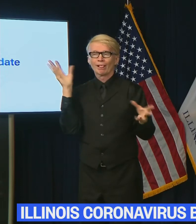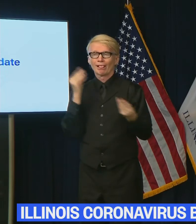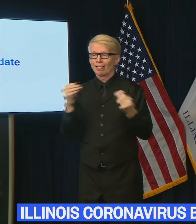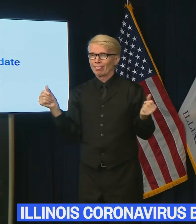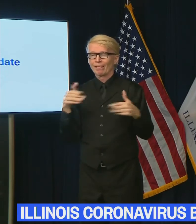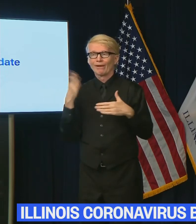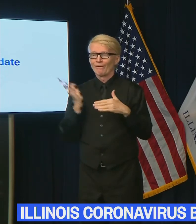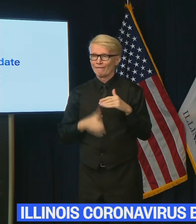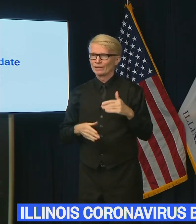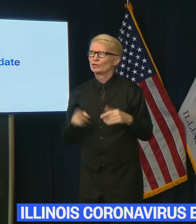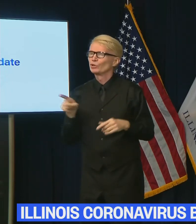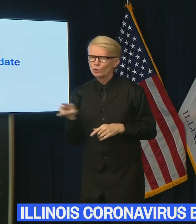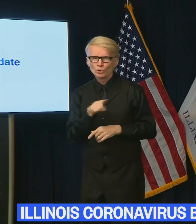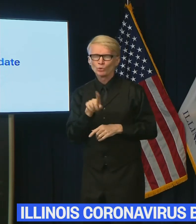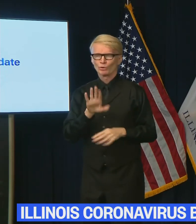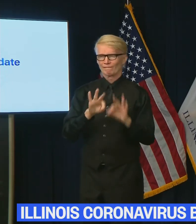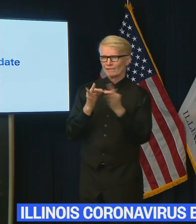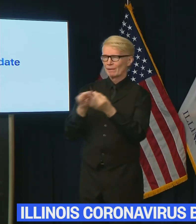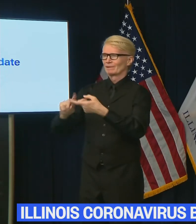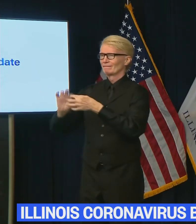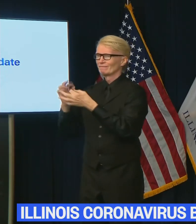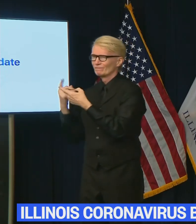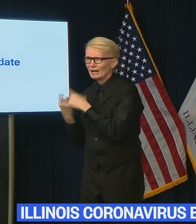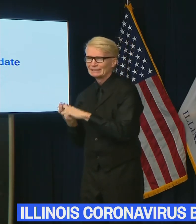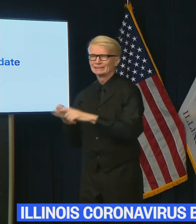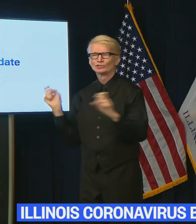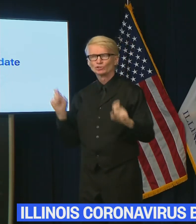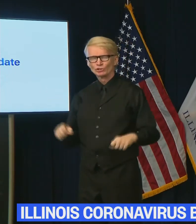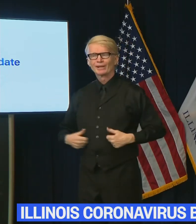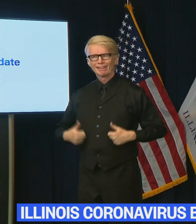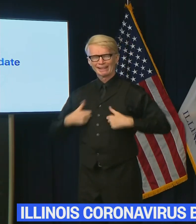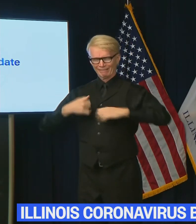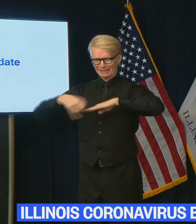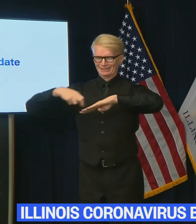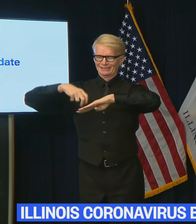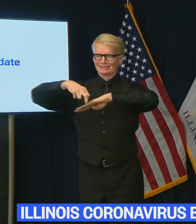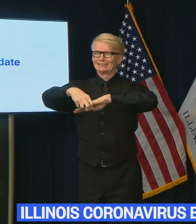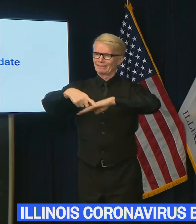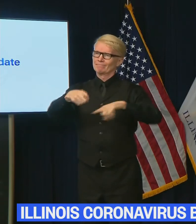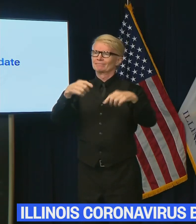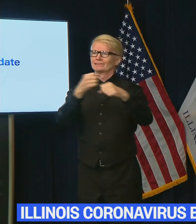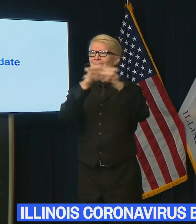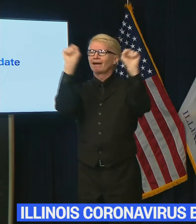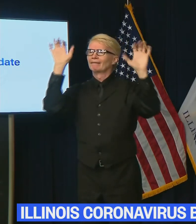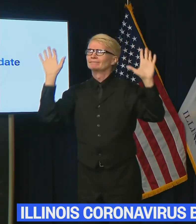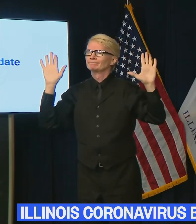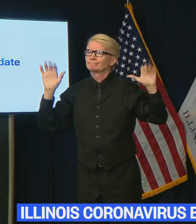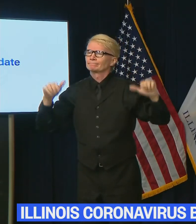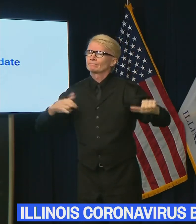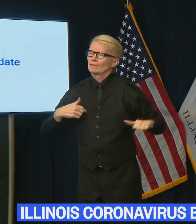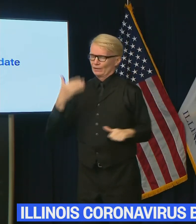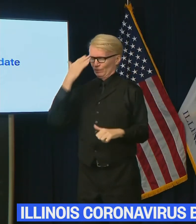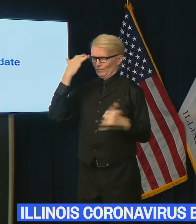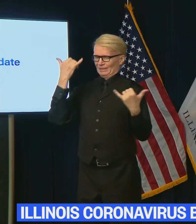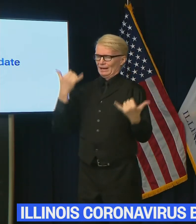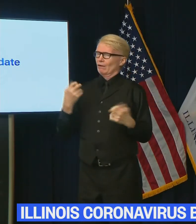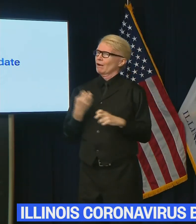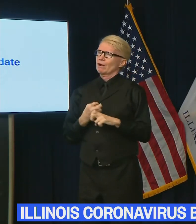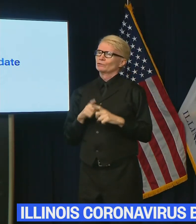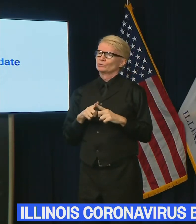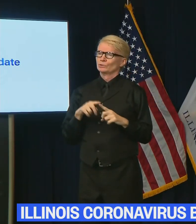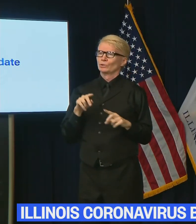make it all the way to the other side. So we've come too far to turn back now. And I know that there are